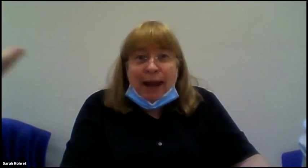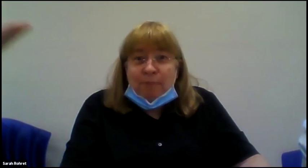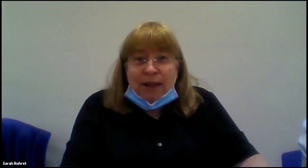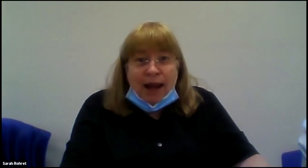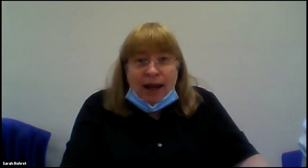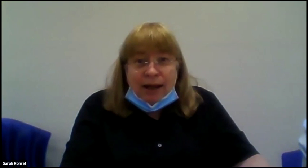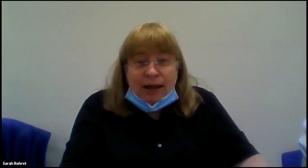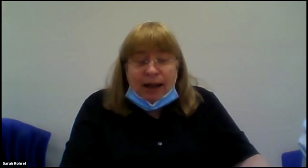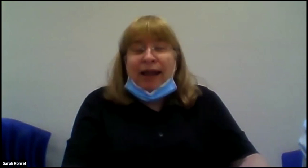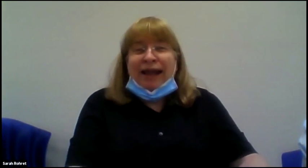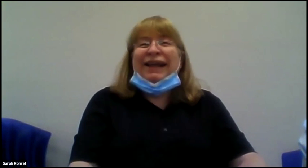Anything?